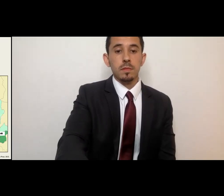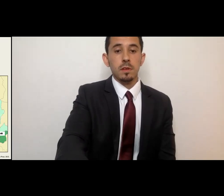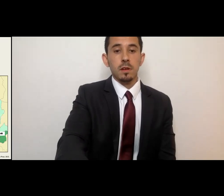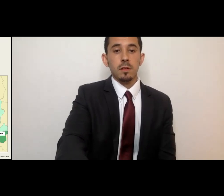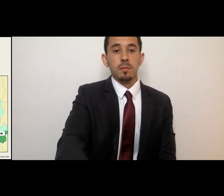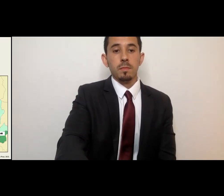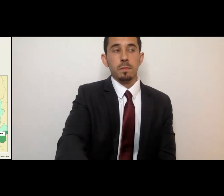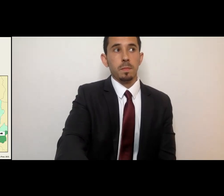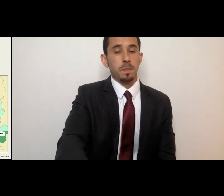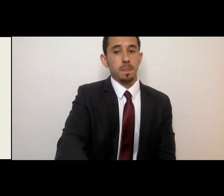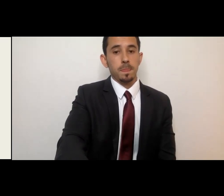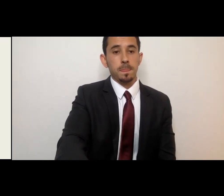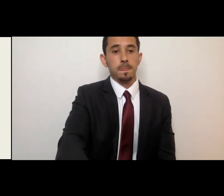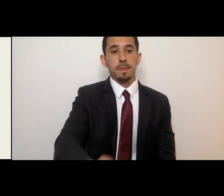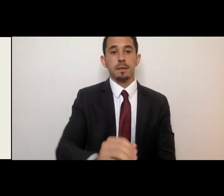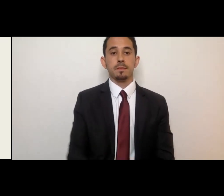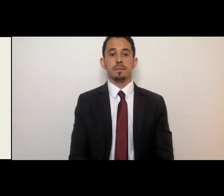comparing those 3 ecozones.